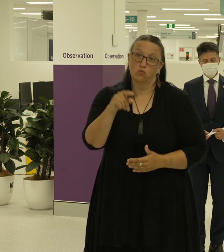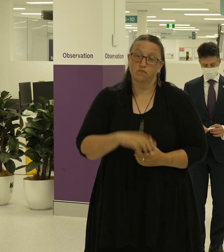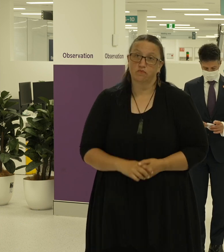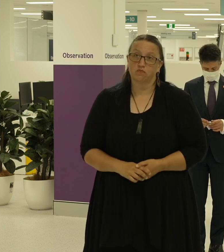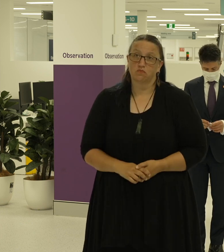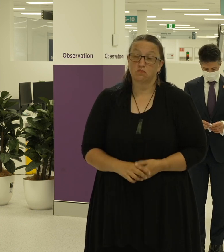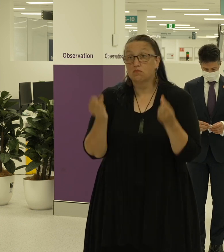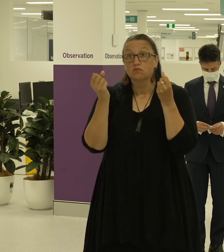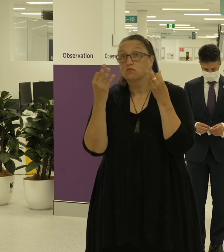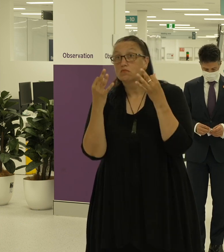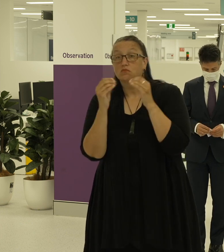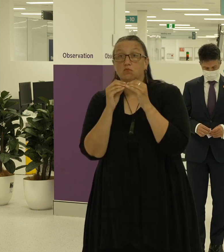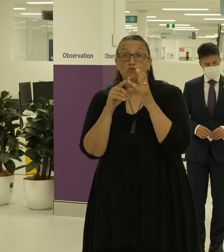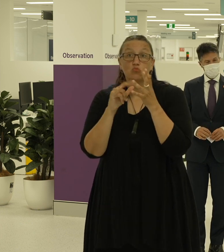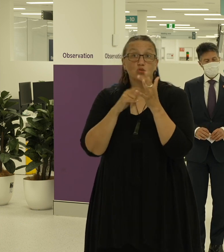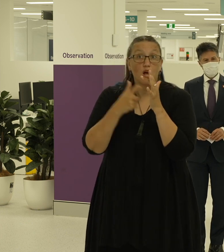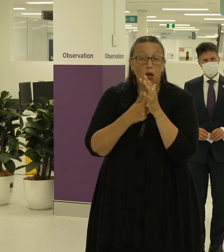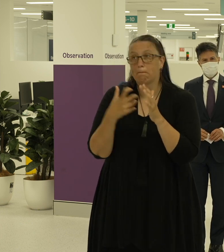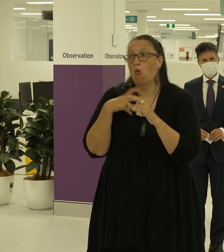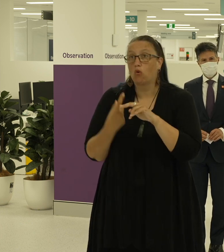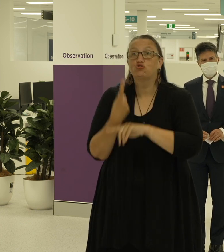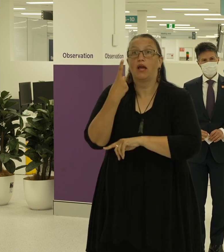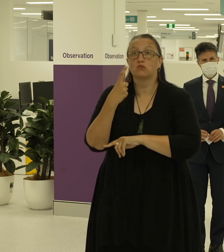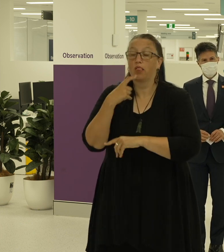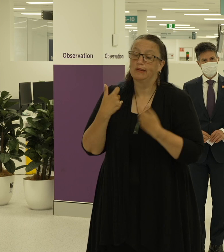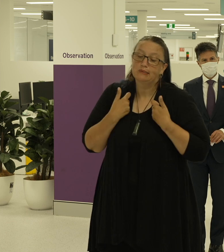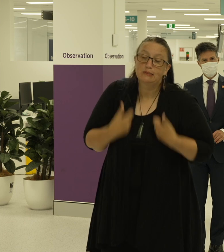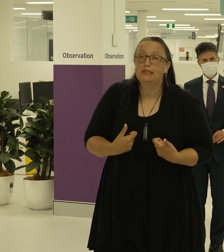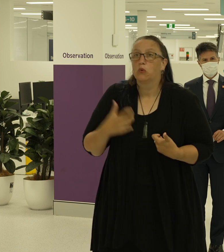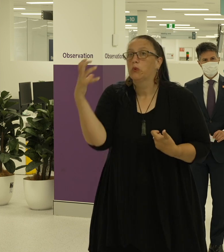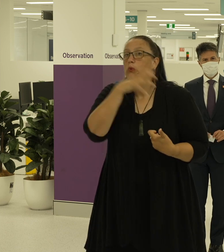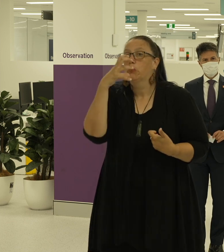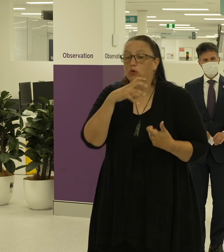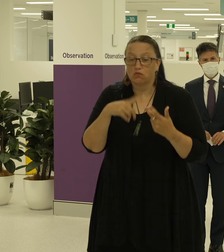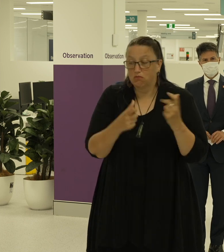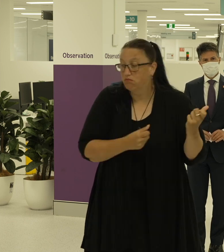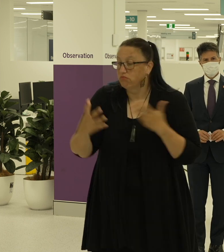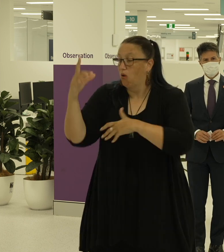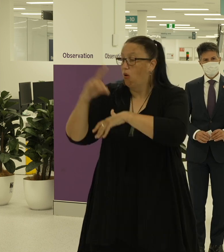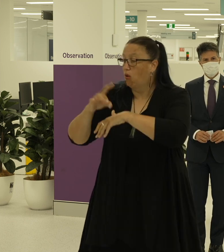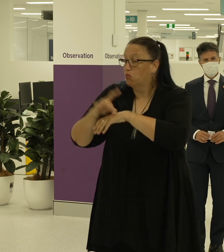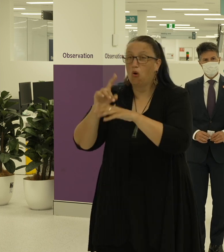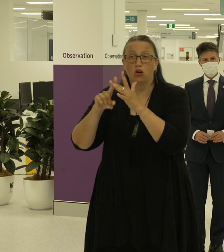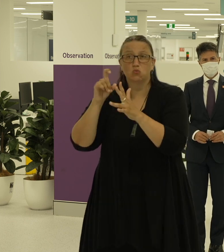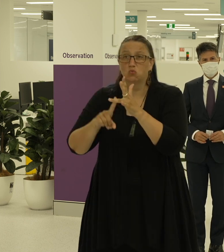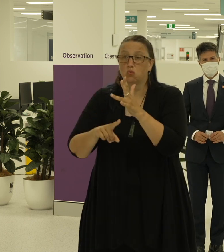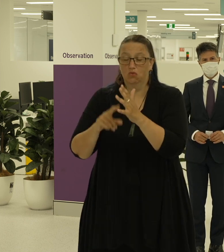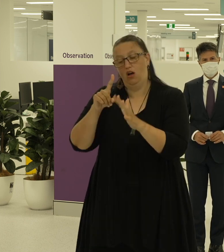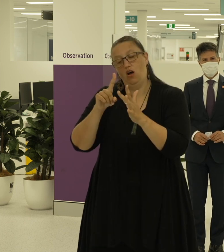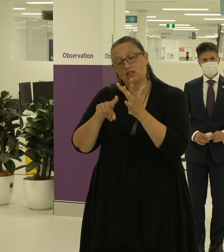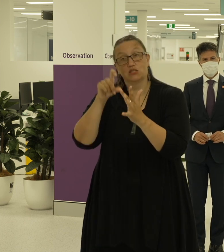less likely you'll end up in hospital, much less likely end up in ICU, and of course, much less likely you'll die.